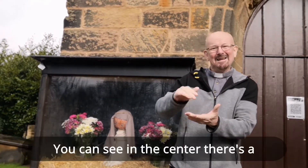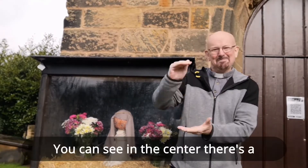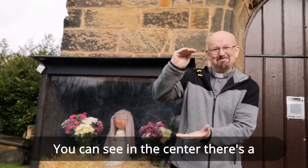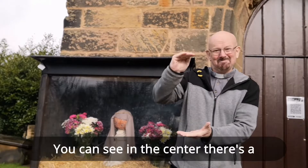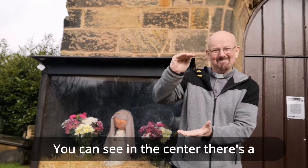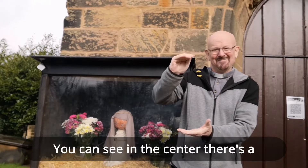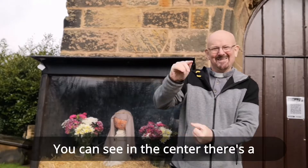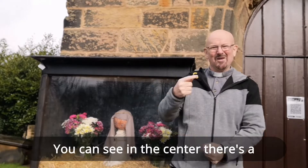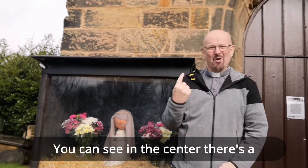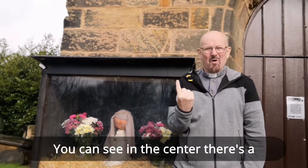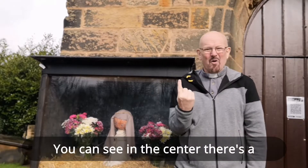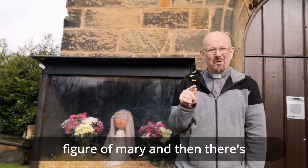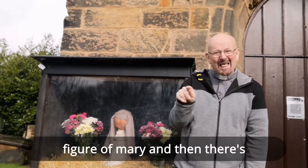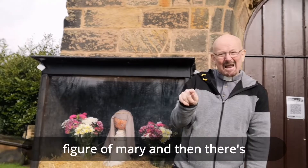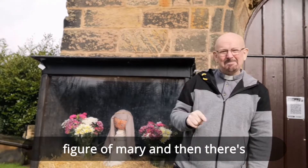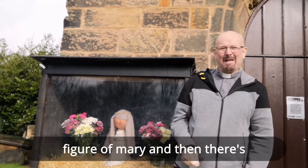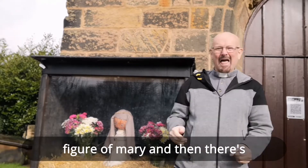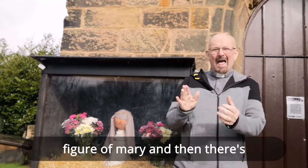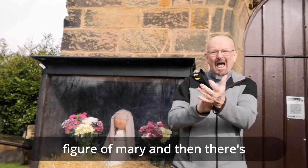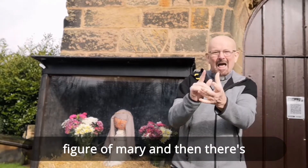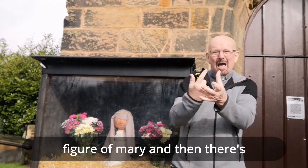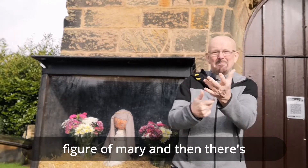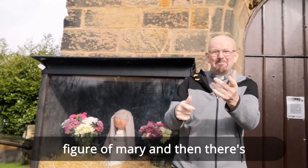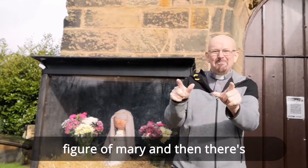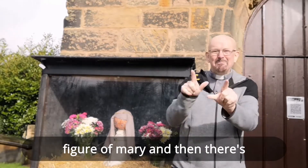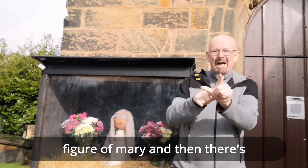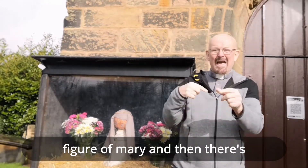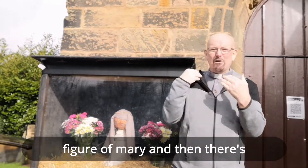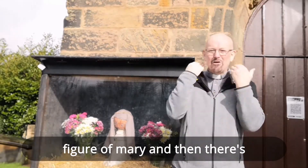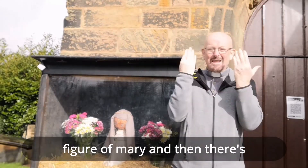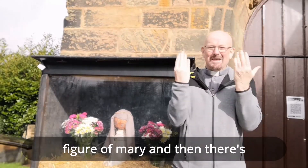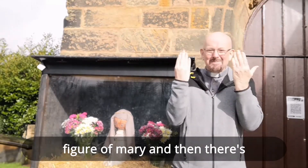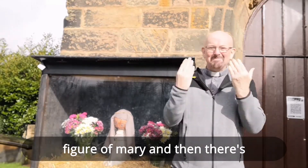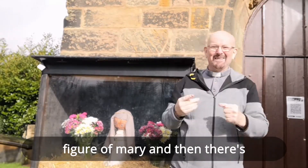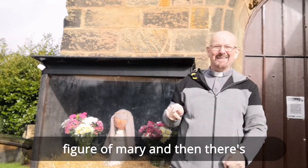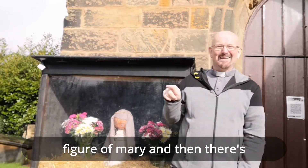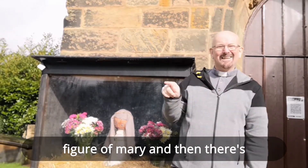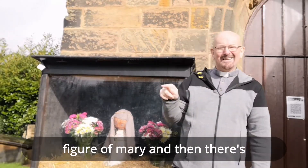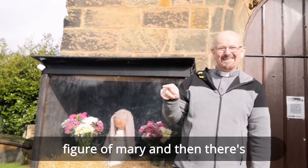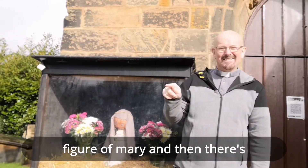You can see in the centre there's a figure of Mary.